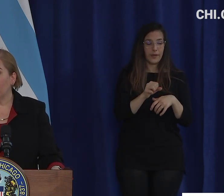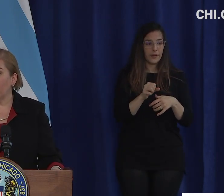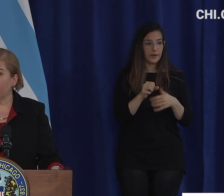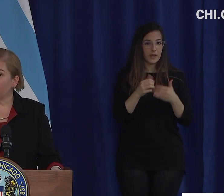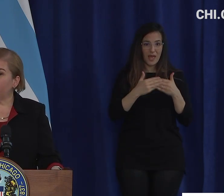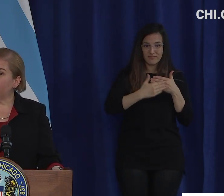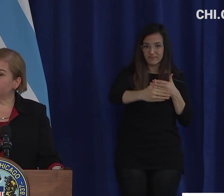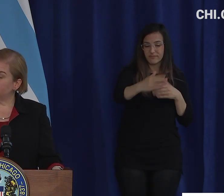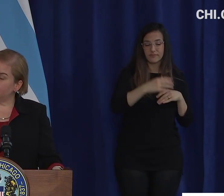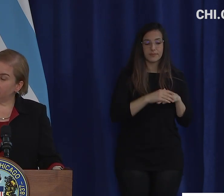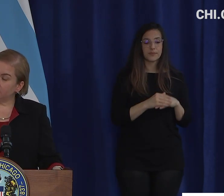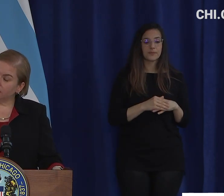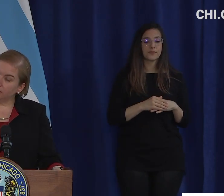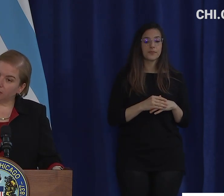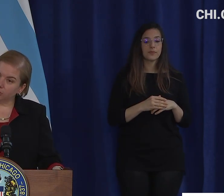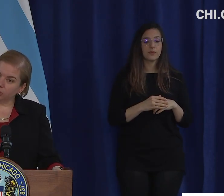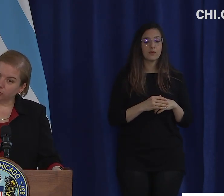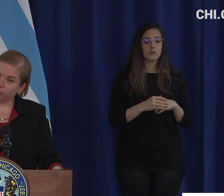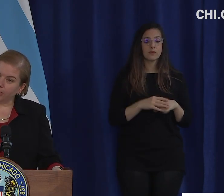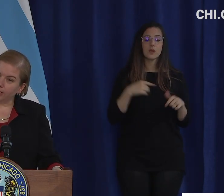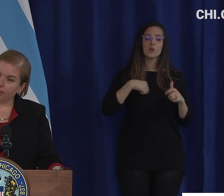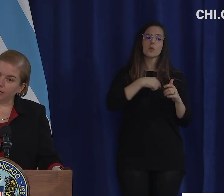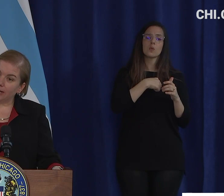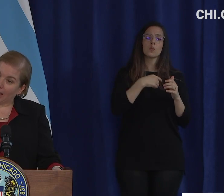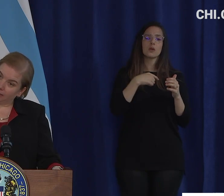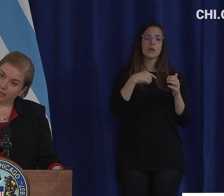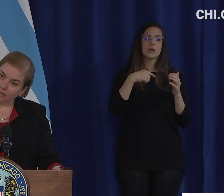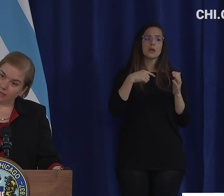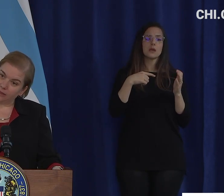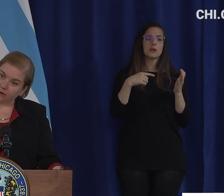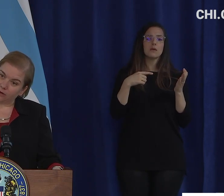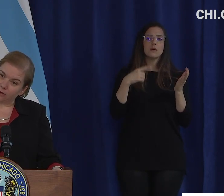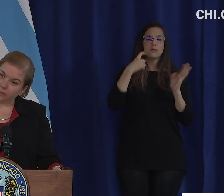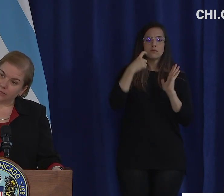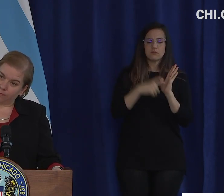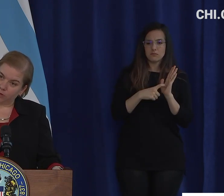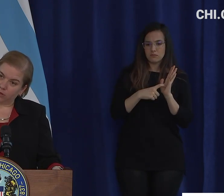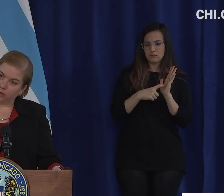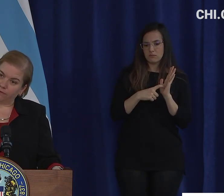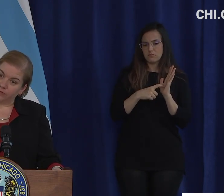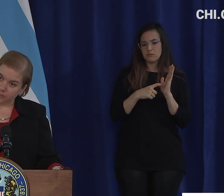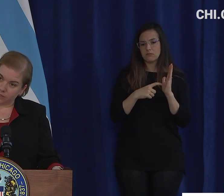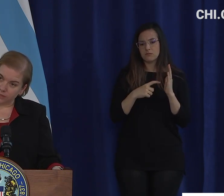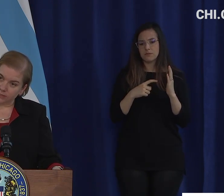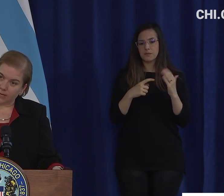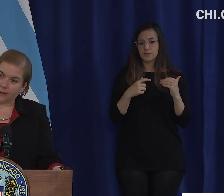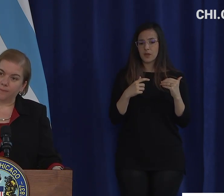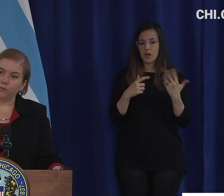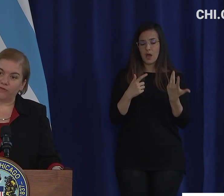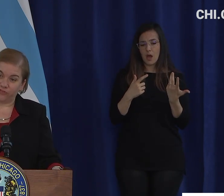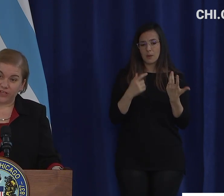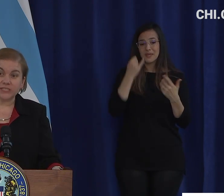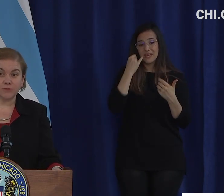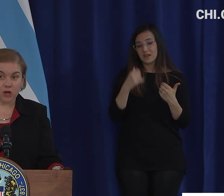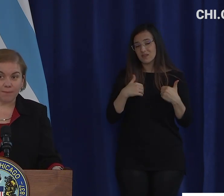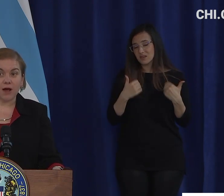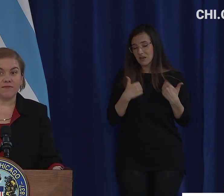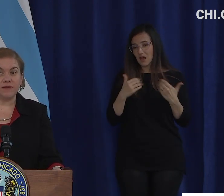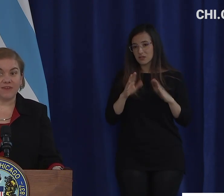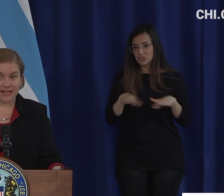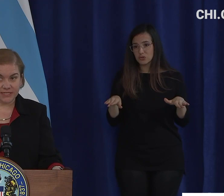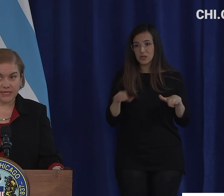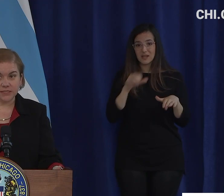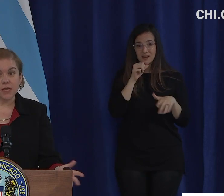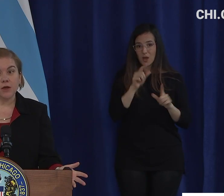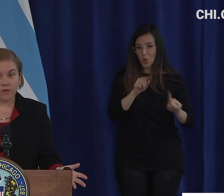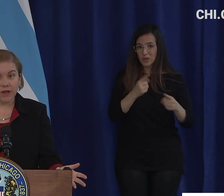And where we have seen young children not getting their typical physicals, we've seen some drop off